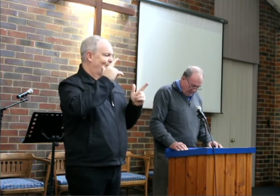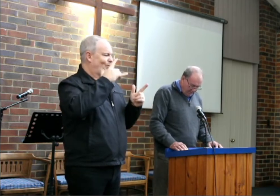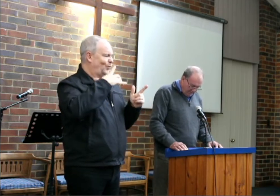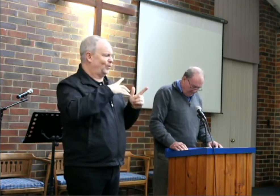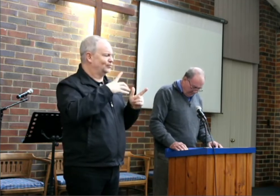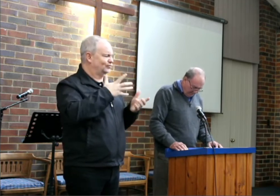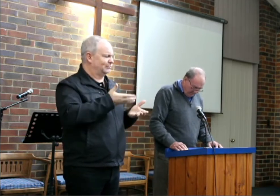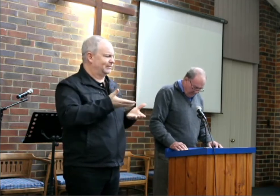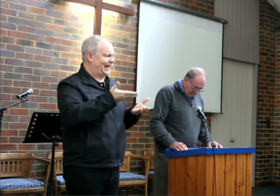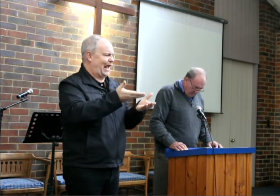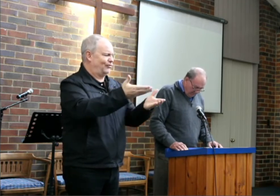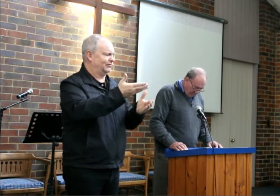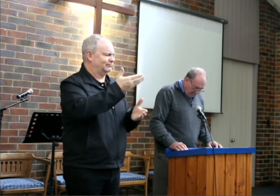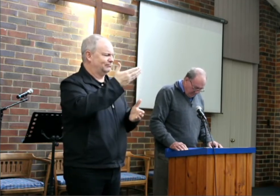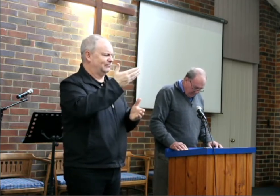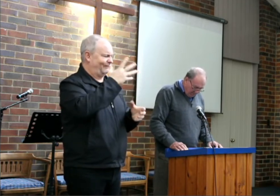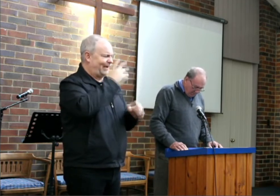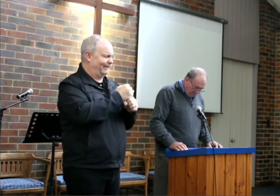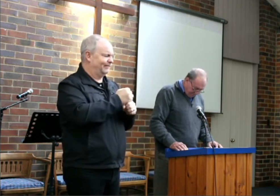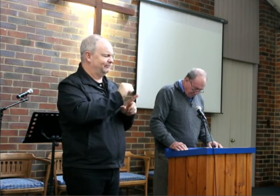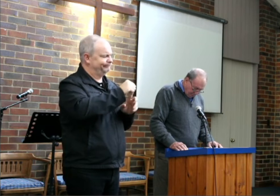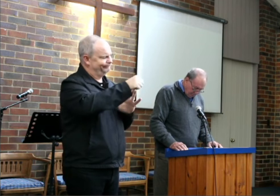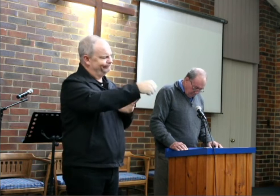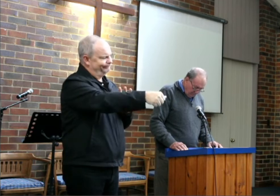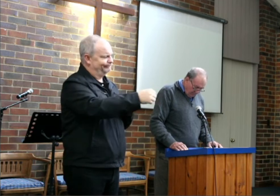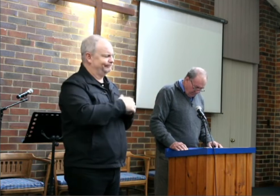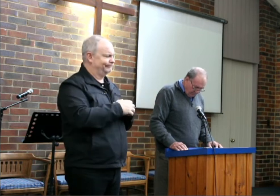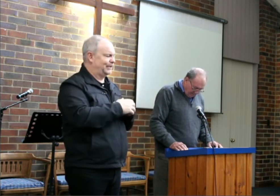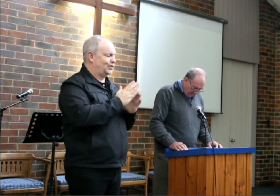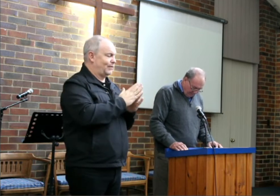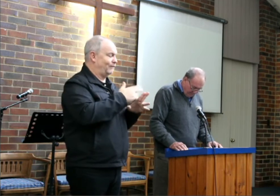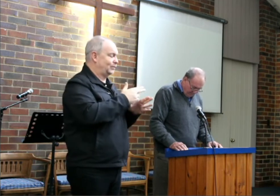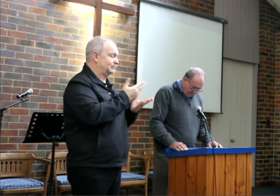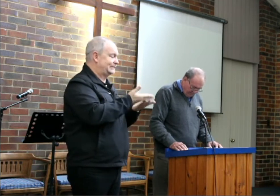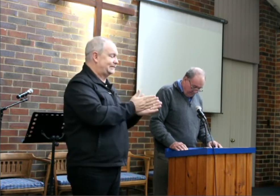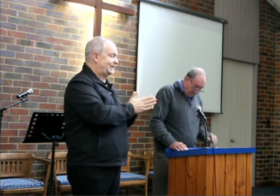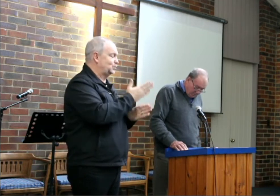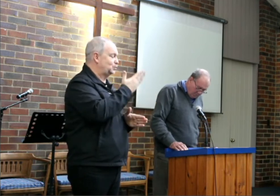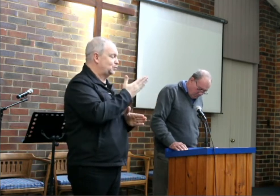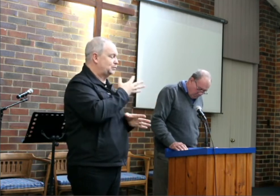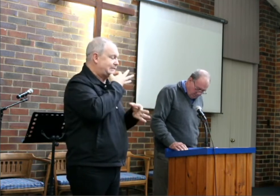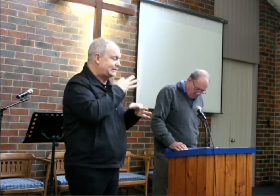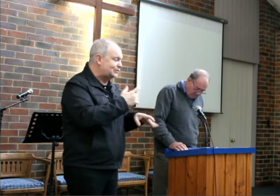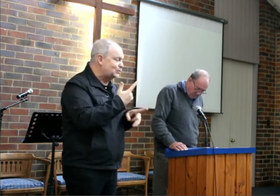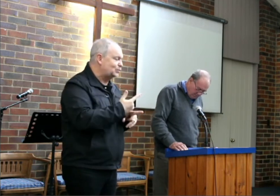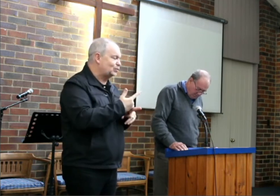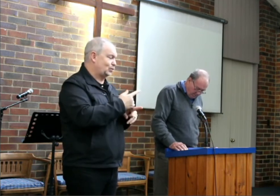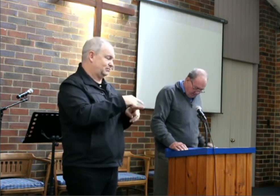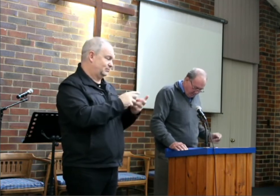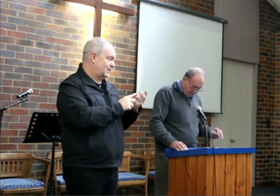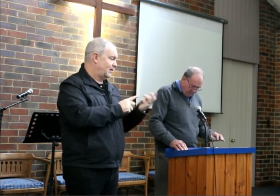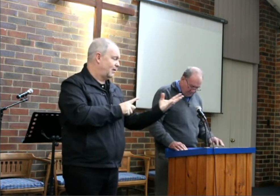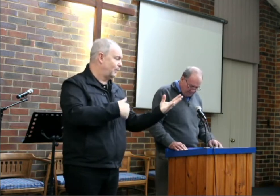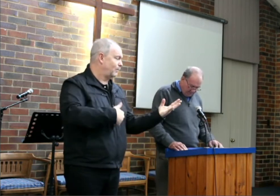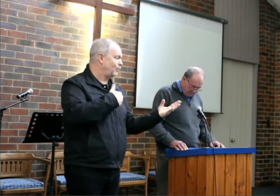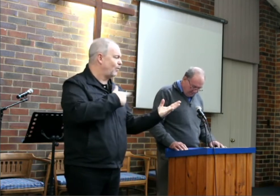we want it to carry on, Father. We pray for the Sunday school, and we thank you for the kids' talk and the children who are here this morning, Father,